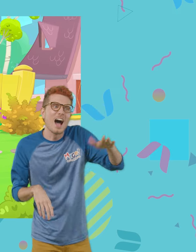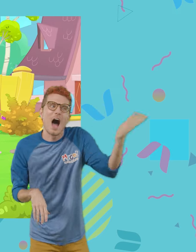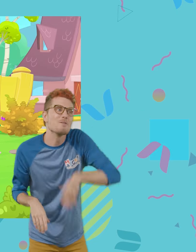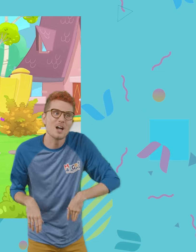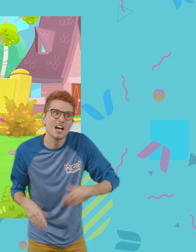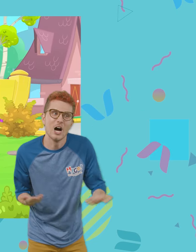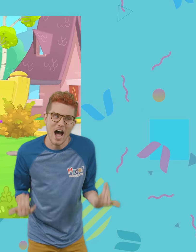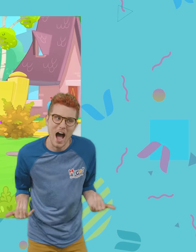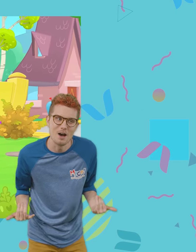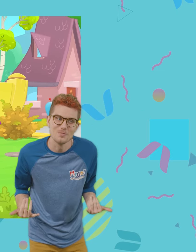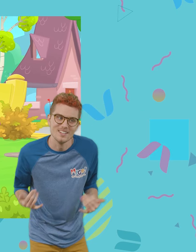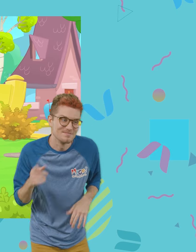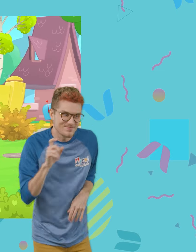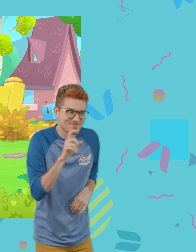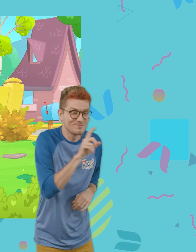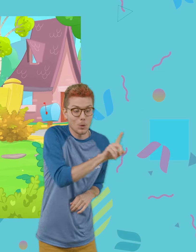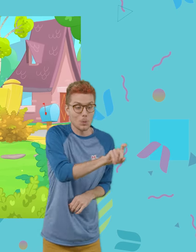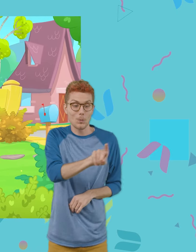Get back here.